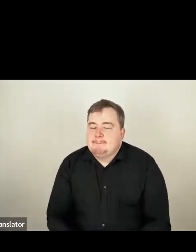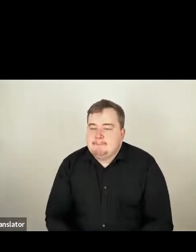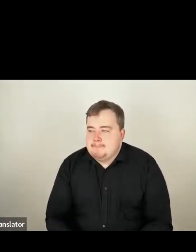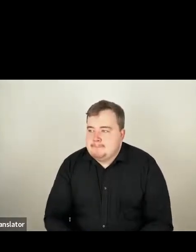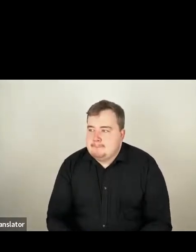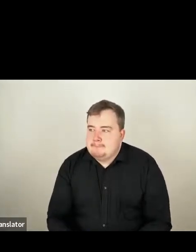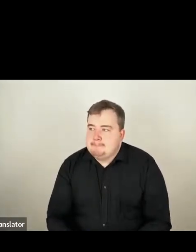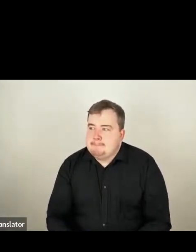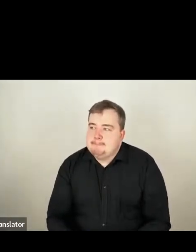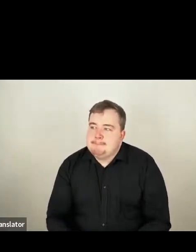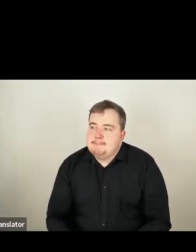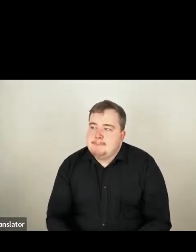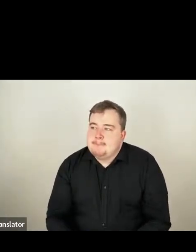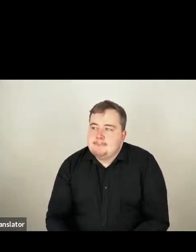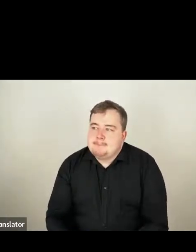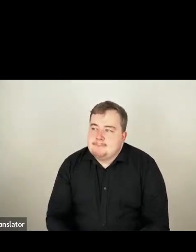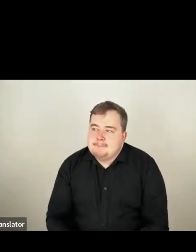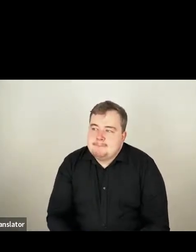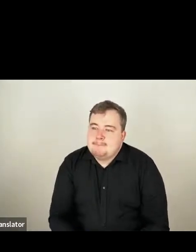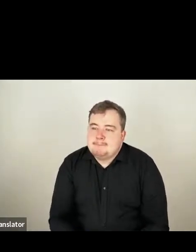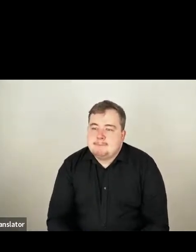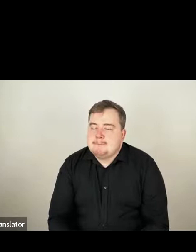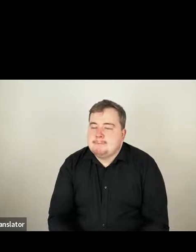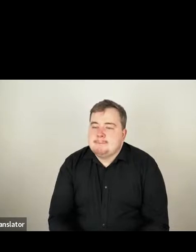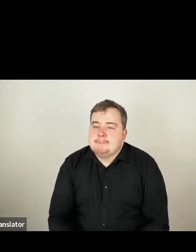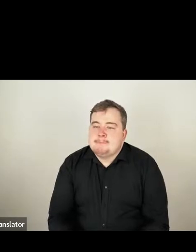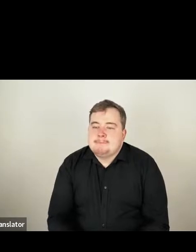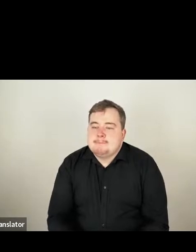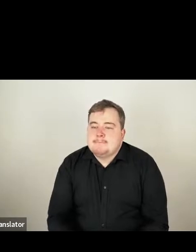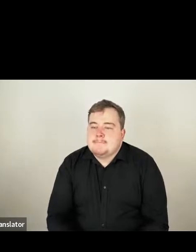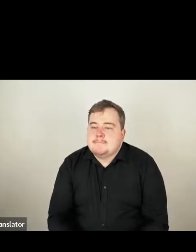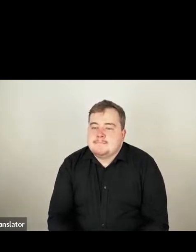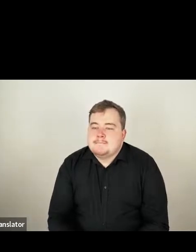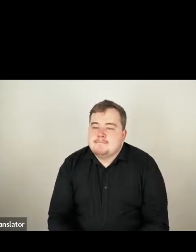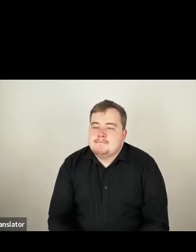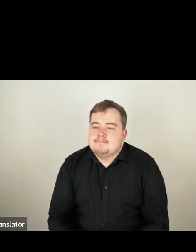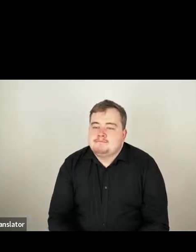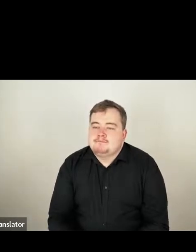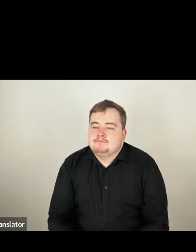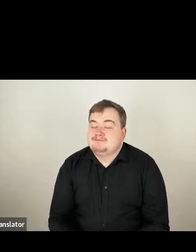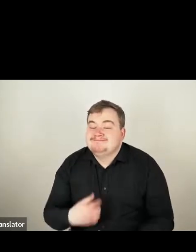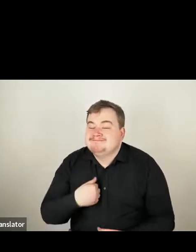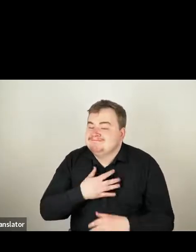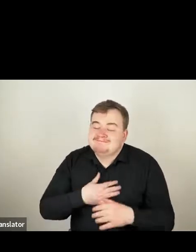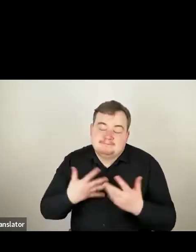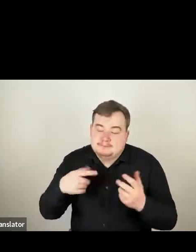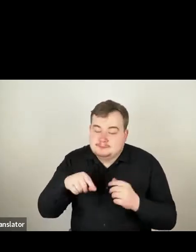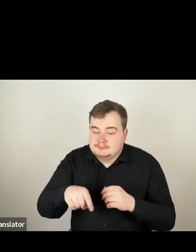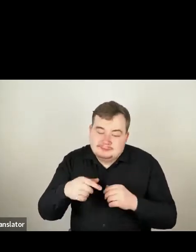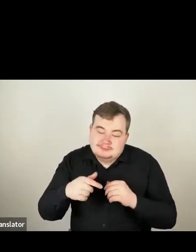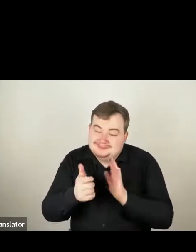on that law in order to improve and give concrete legal mechanism to people